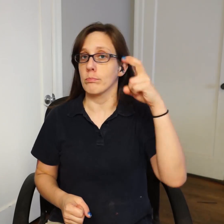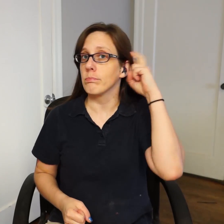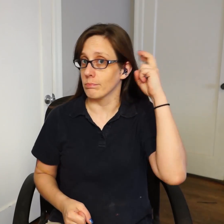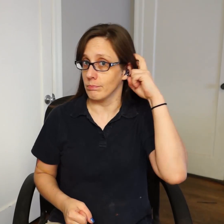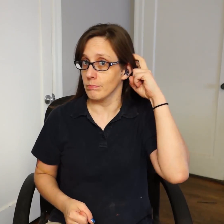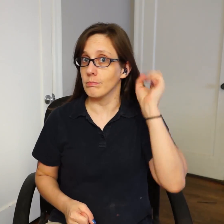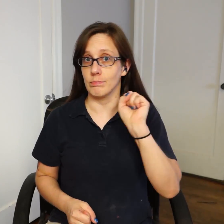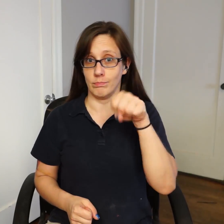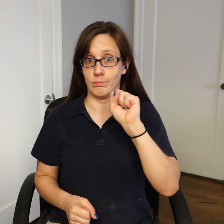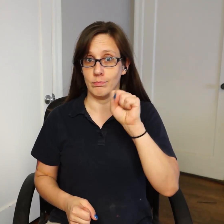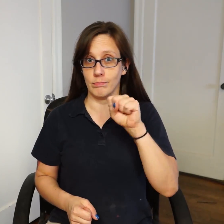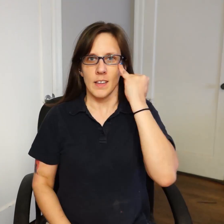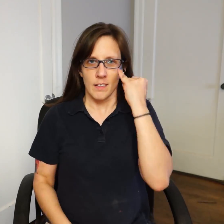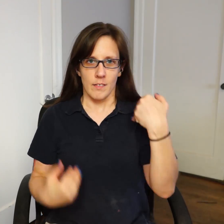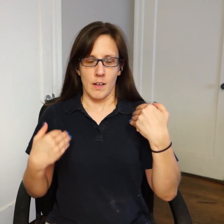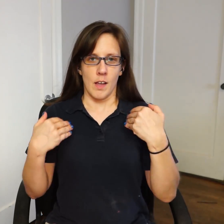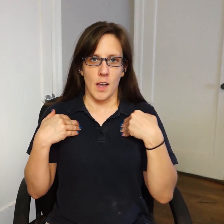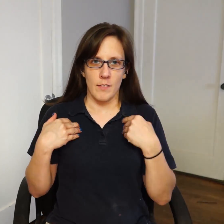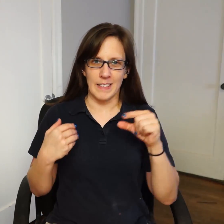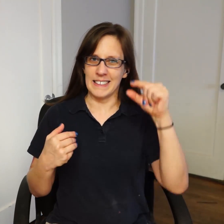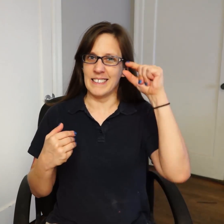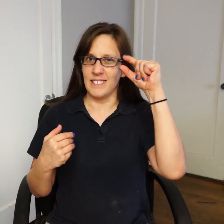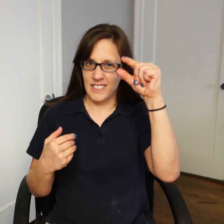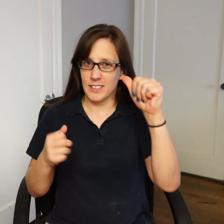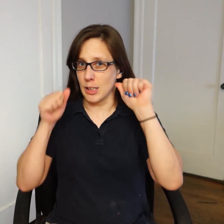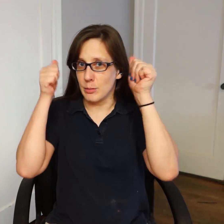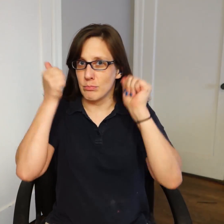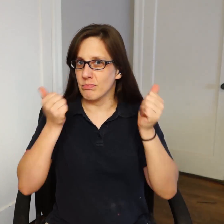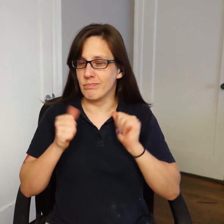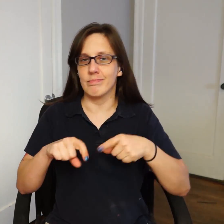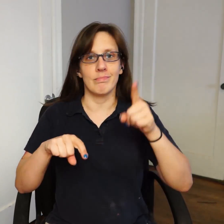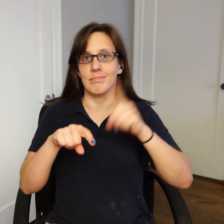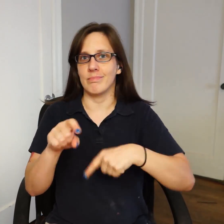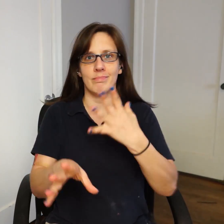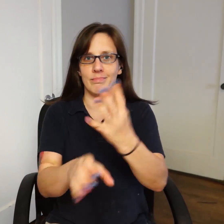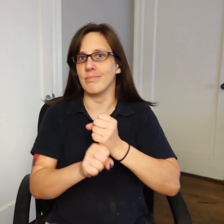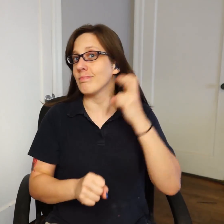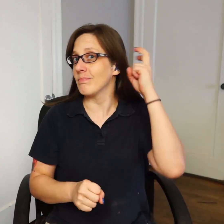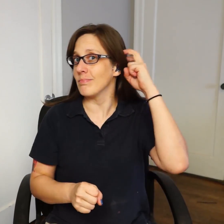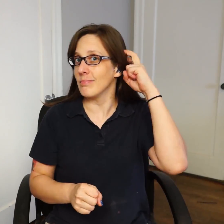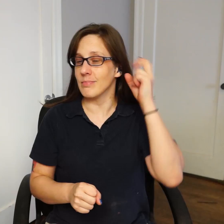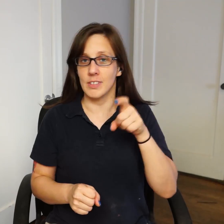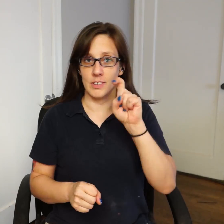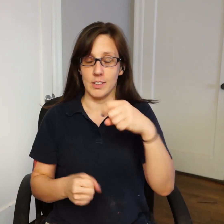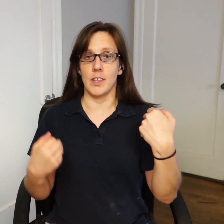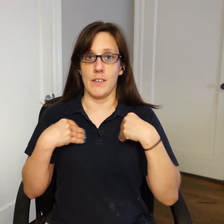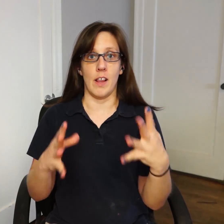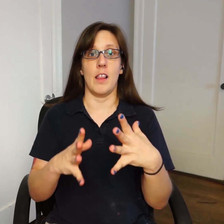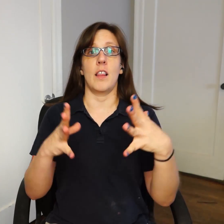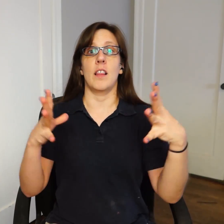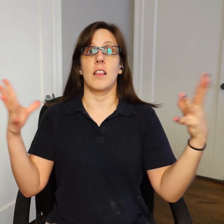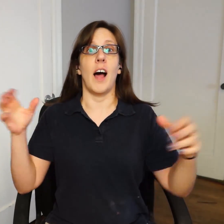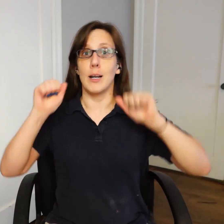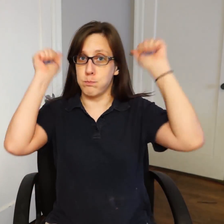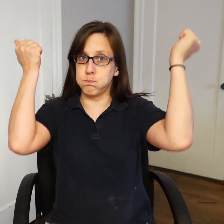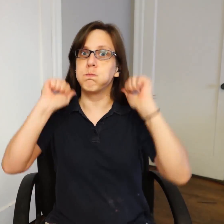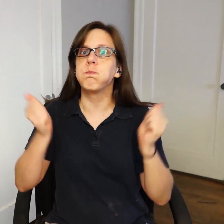candidate for a cochlear implant. If you have a little bit of hearing loss, you can't get a cochlear implant. You have to have a lot of hearing